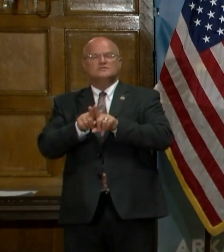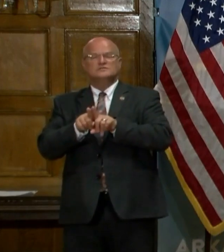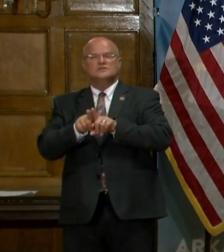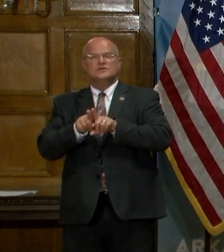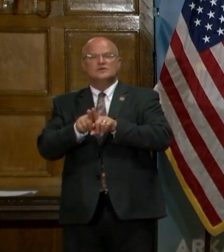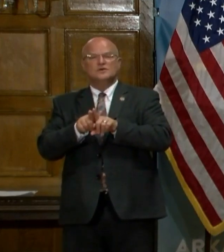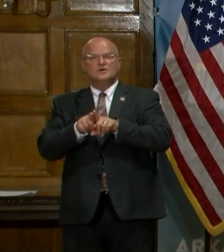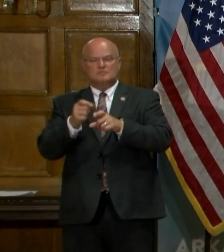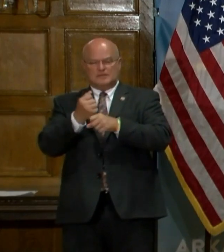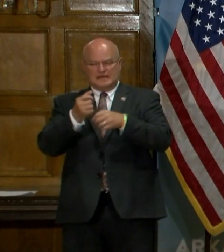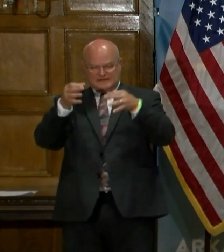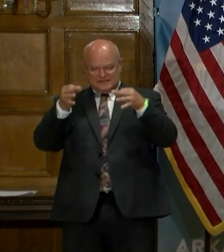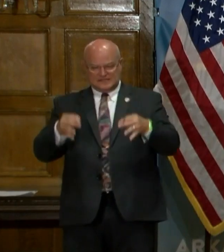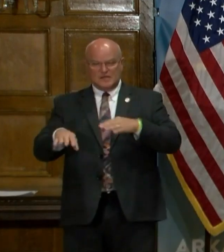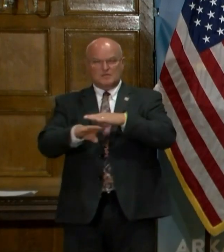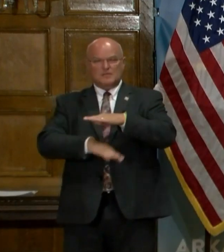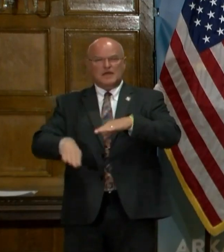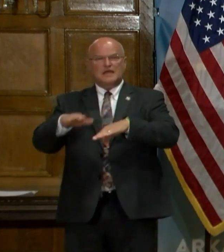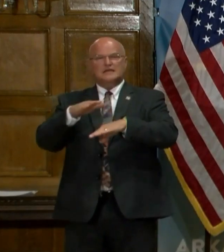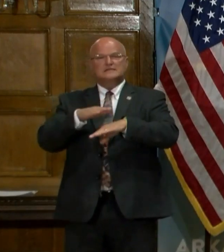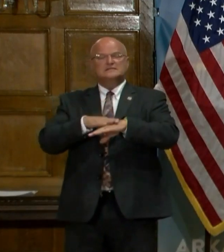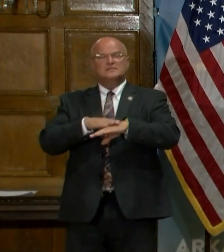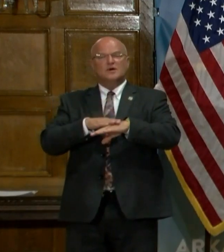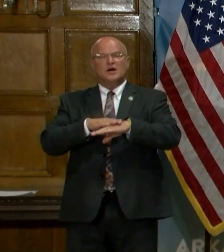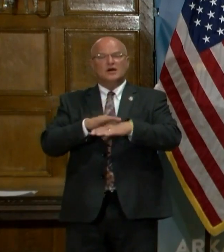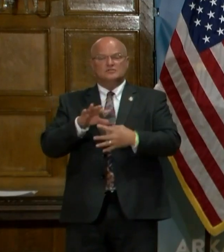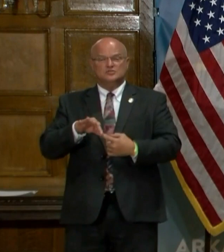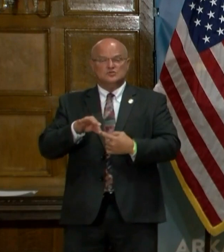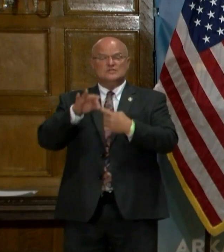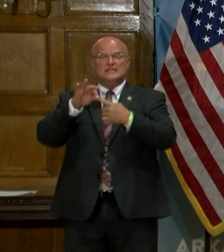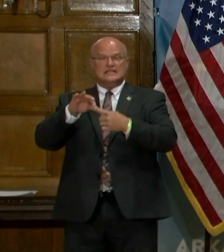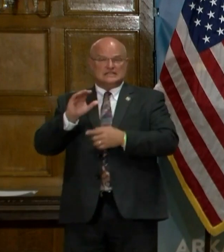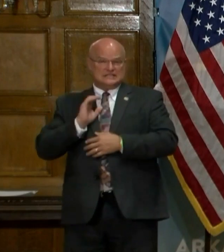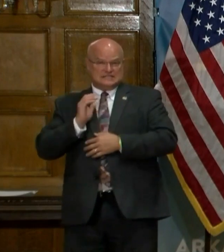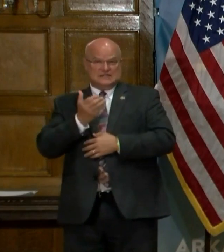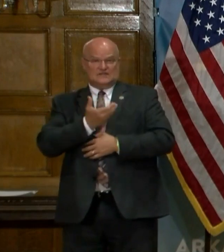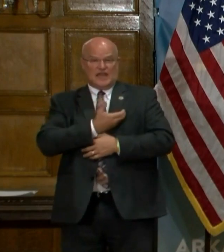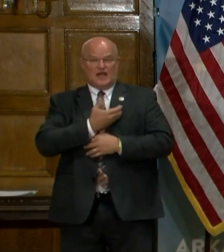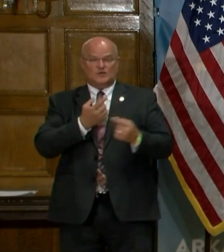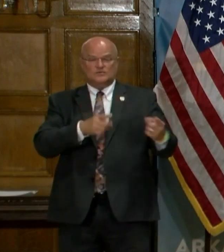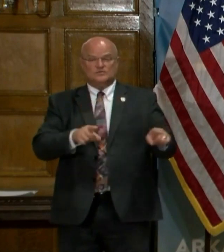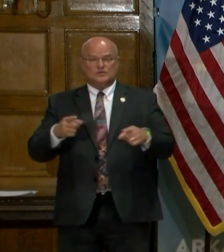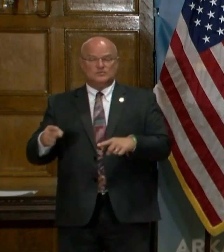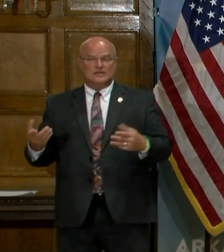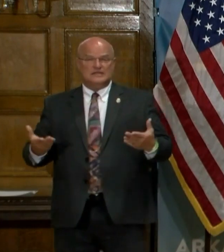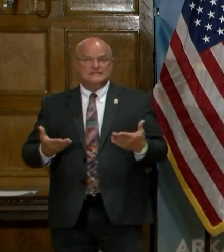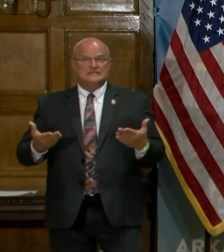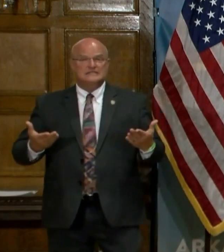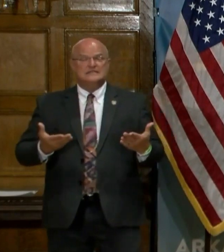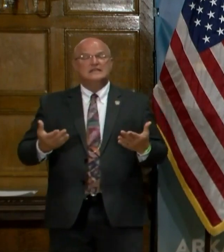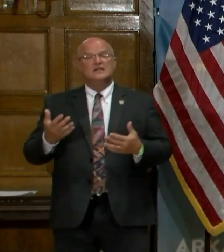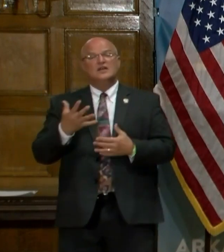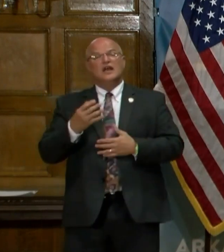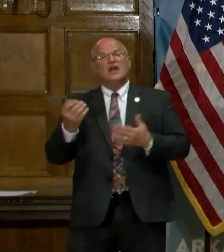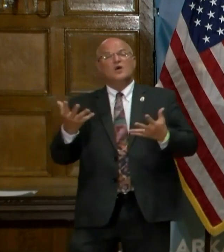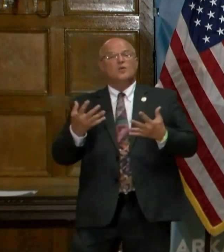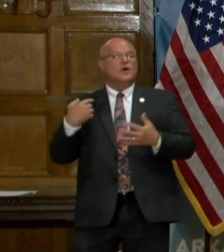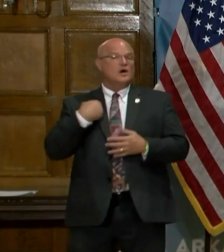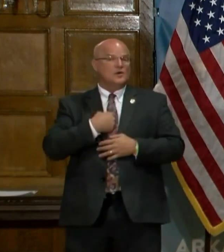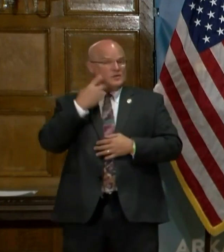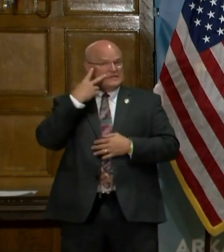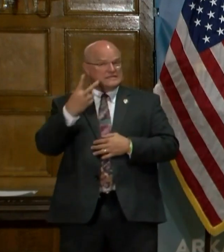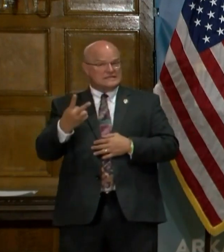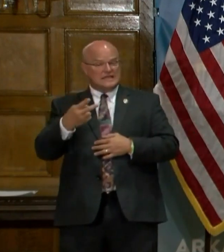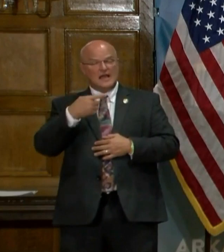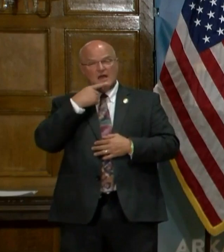going to make the decisions based upon the uniqueness of our circumstances here and what we see